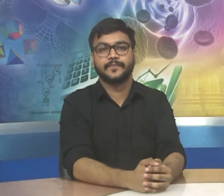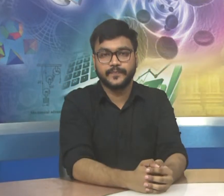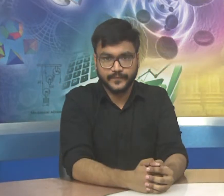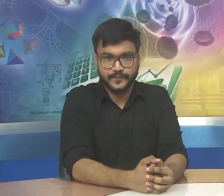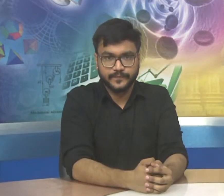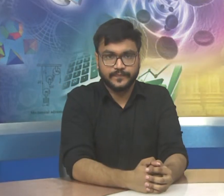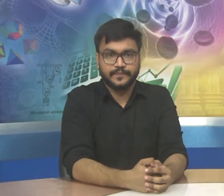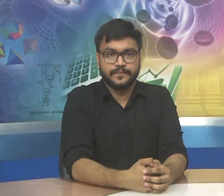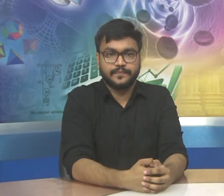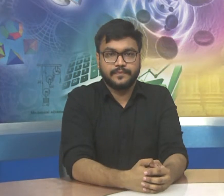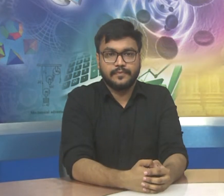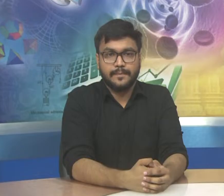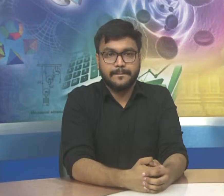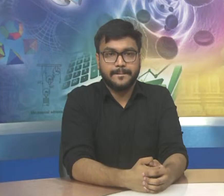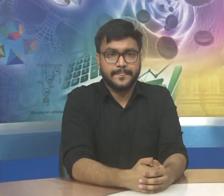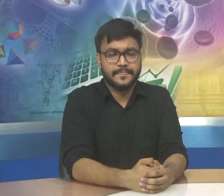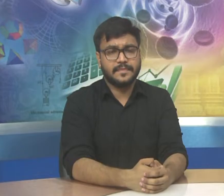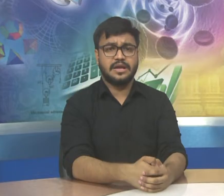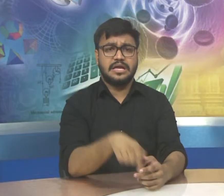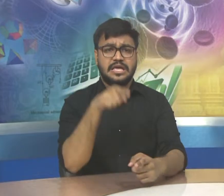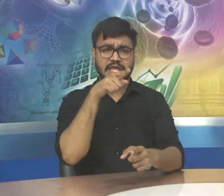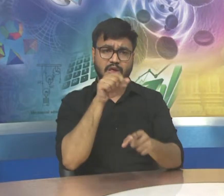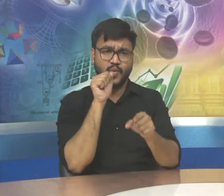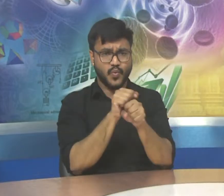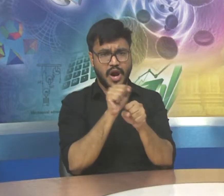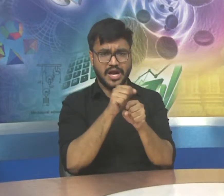so you can walk, run, lift things, etc.